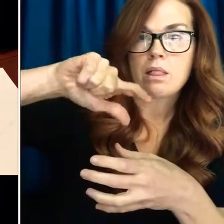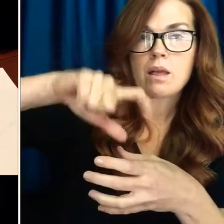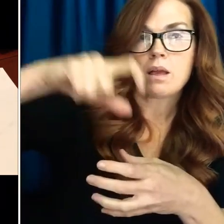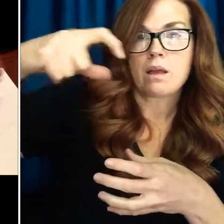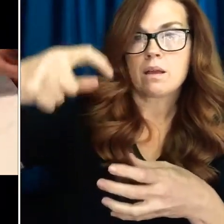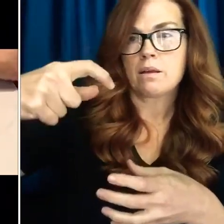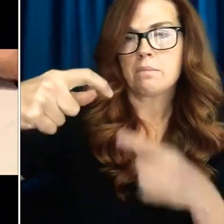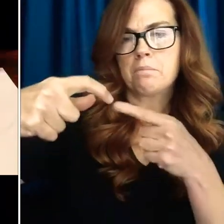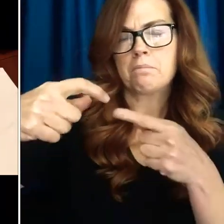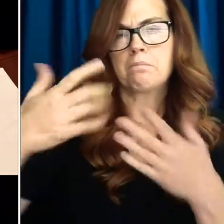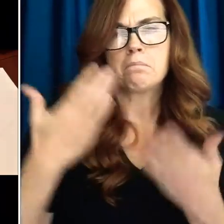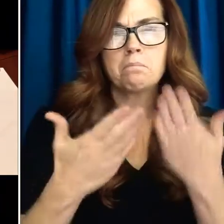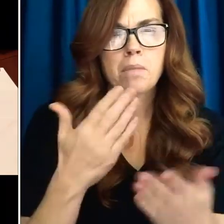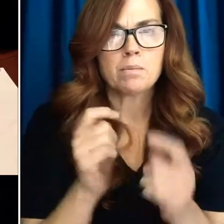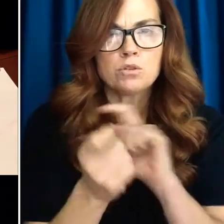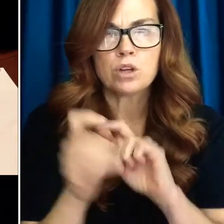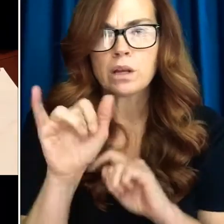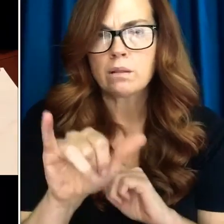I might use